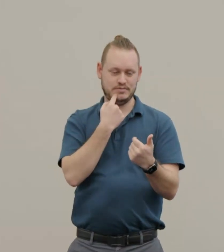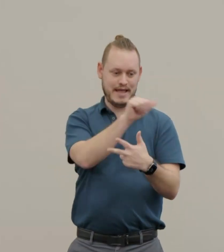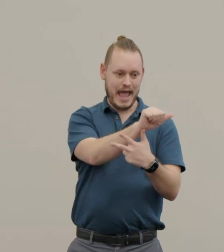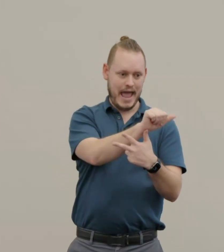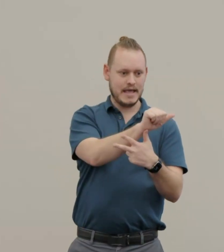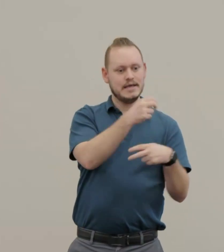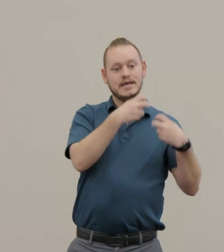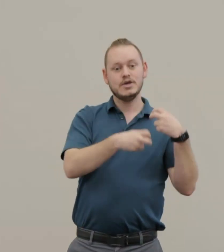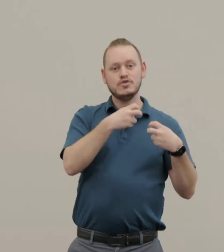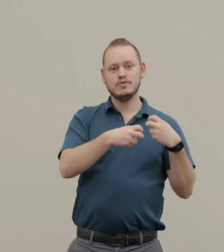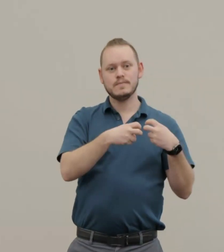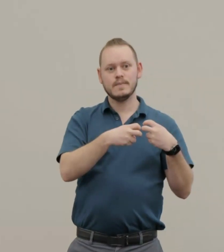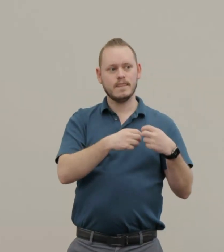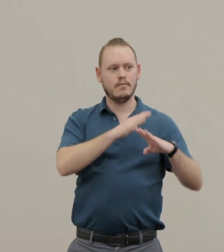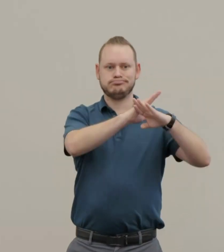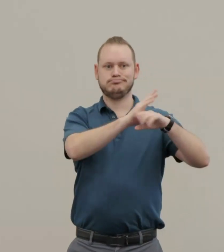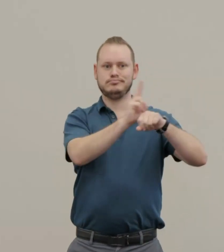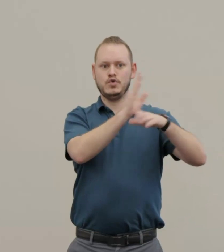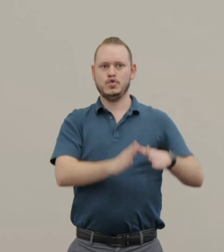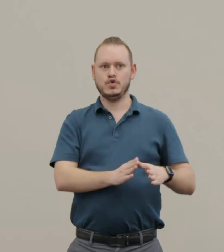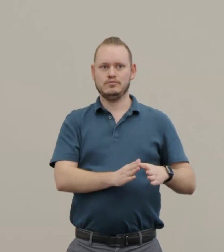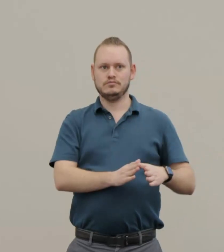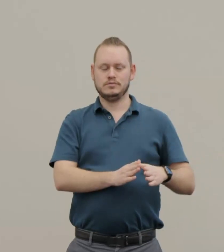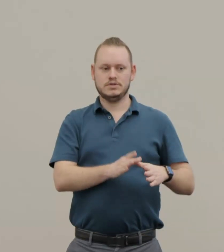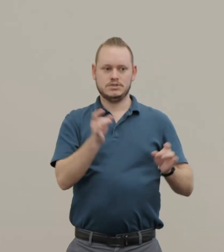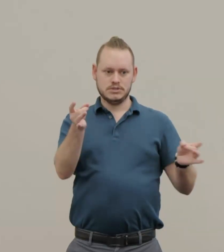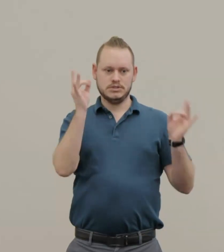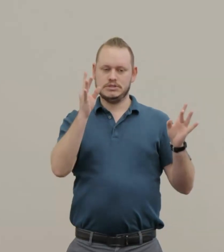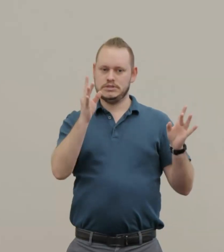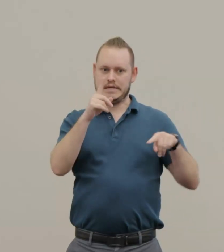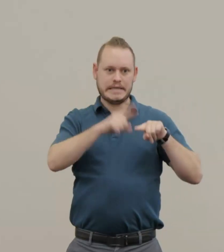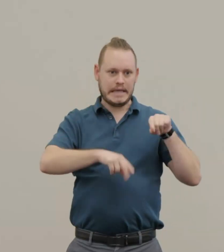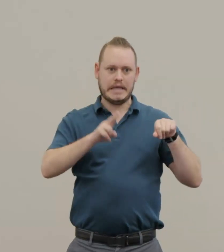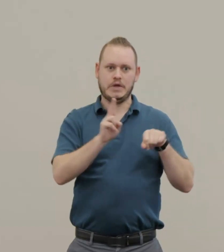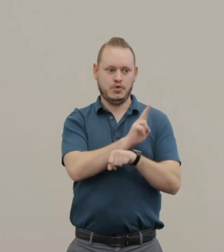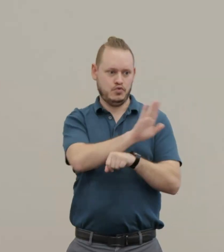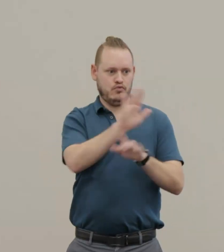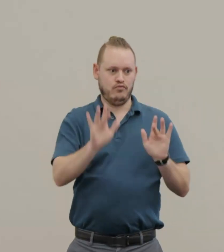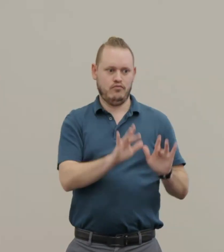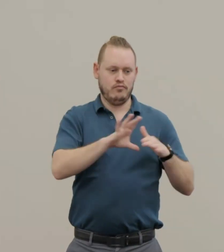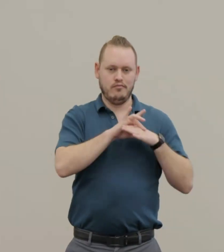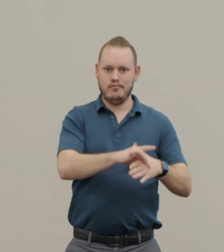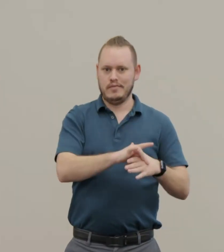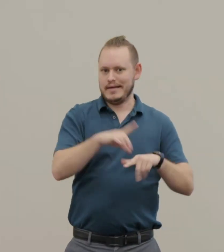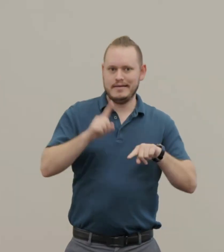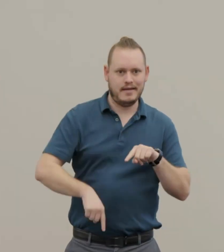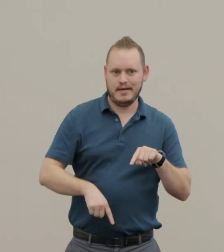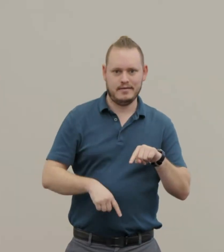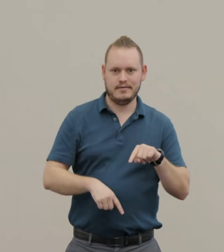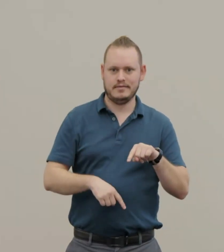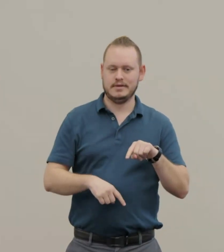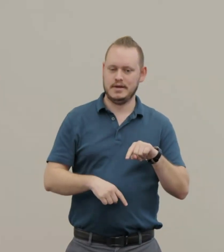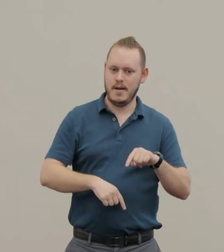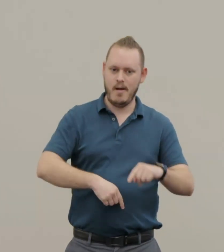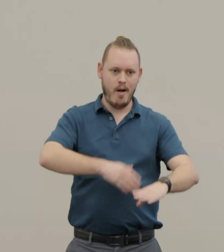are issues that block a user, or they are extremely detrimental to a user. They can't consume the content you are creating. It is a